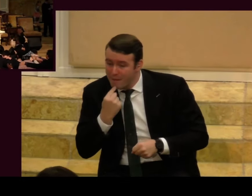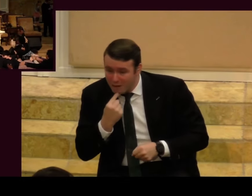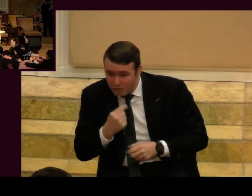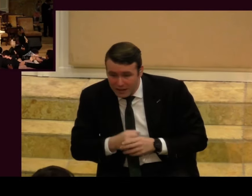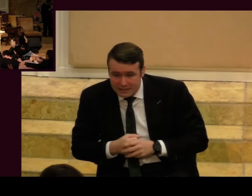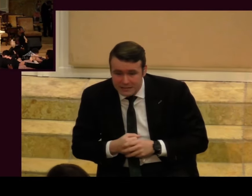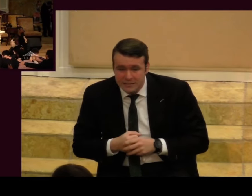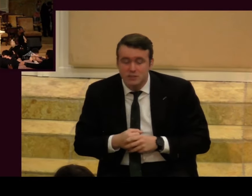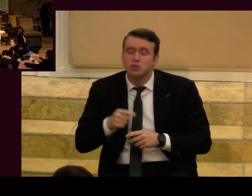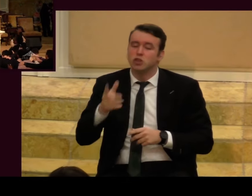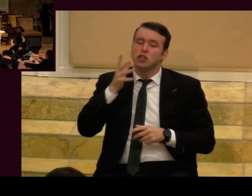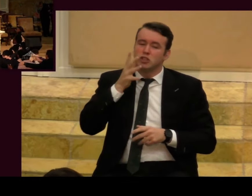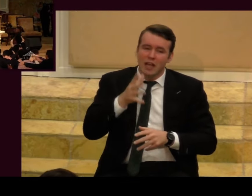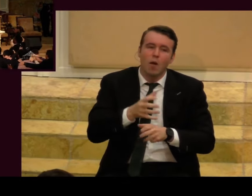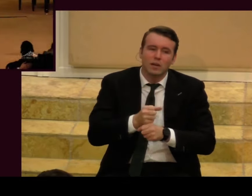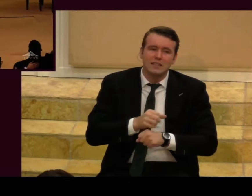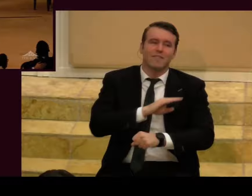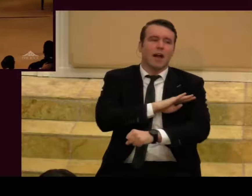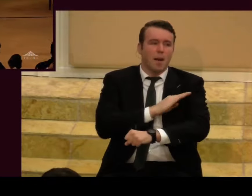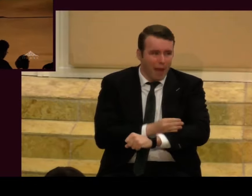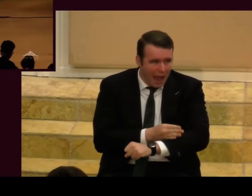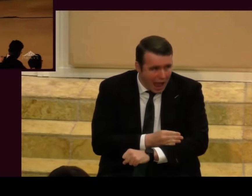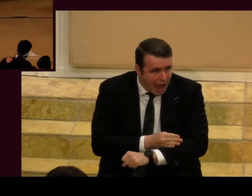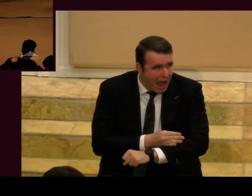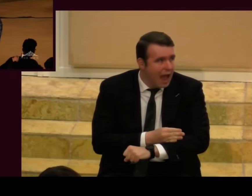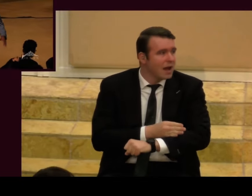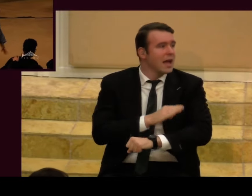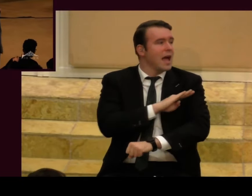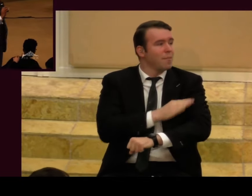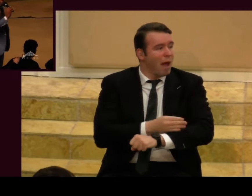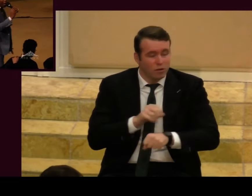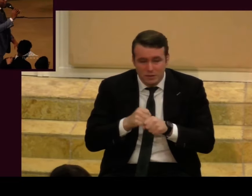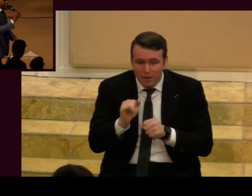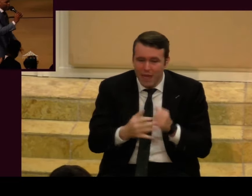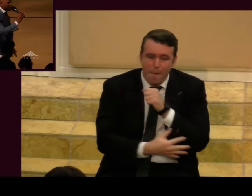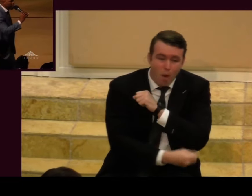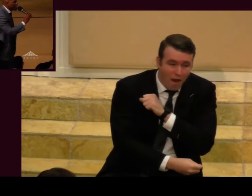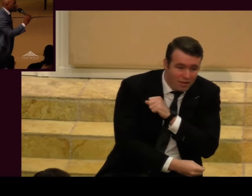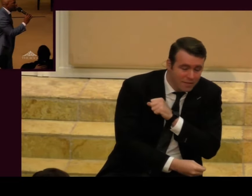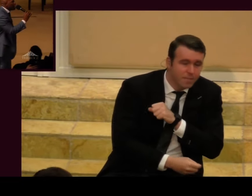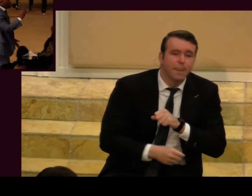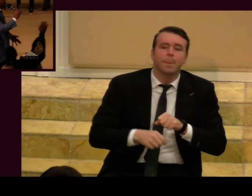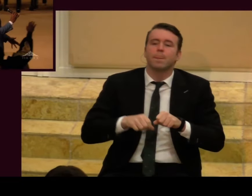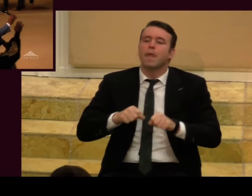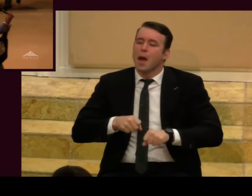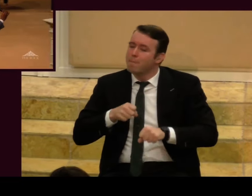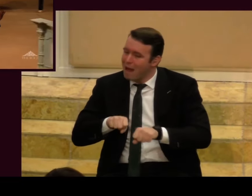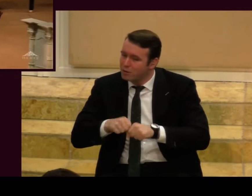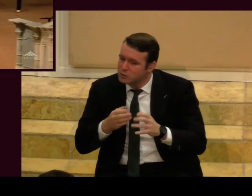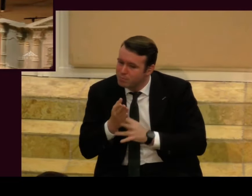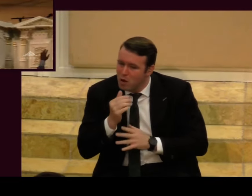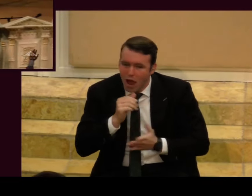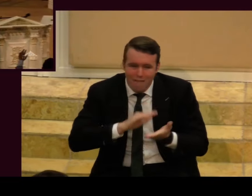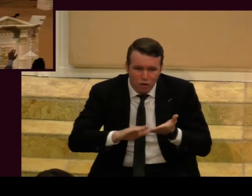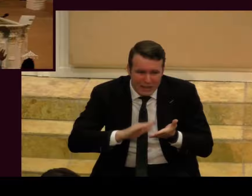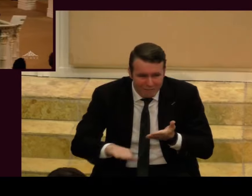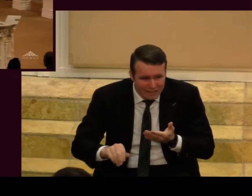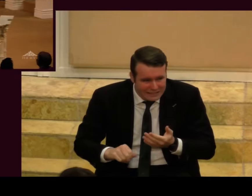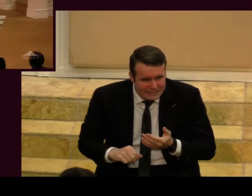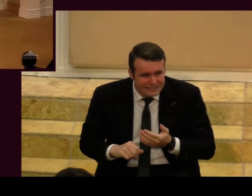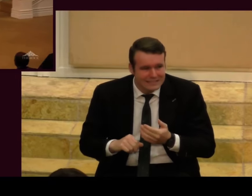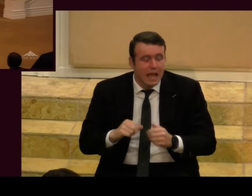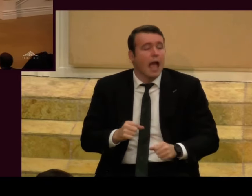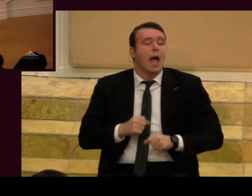break bitterness. You shall receive power. Power to break poverty. Power to break